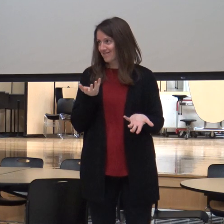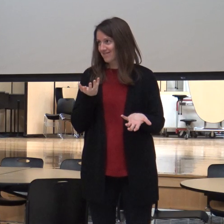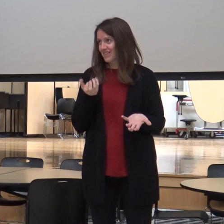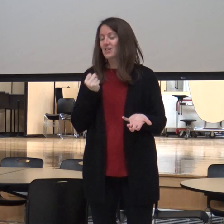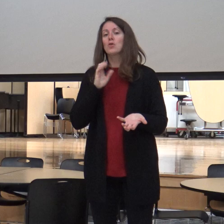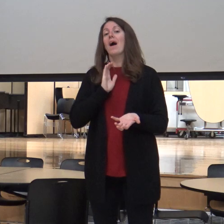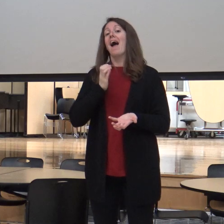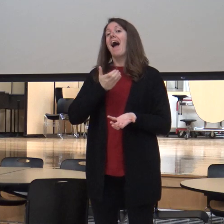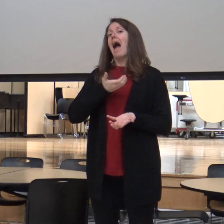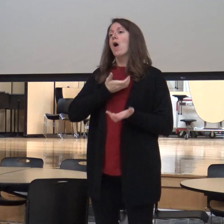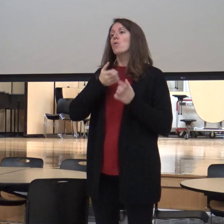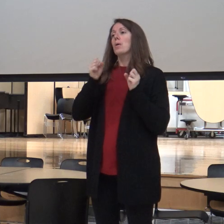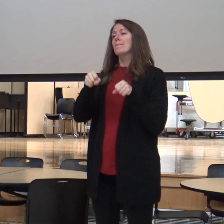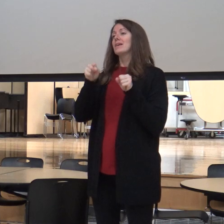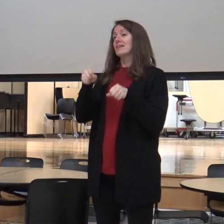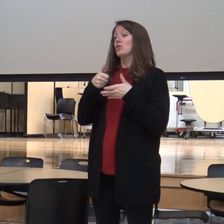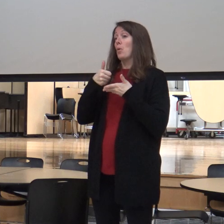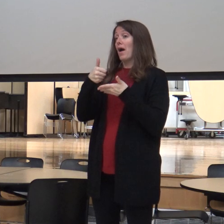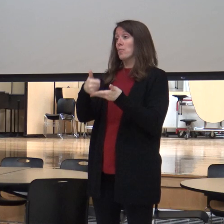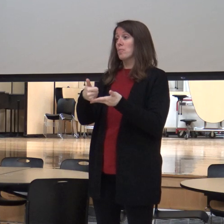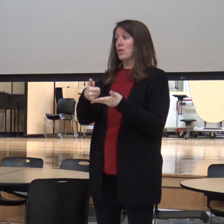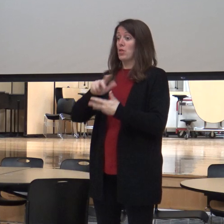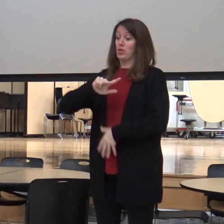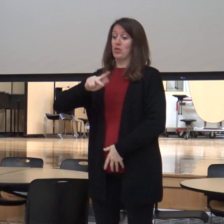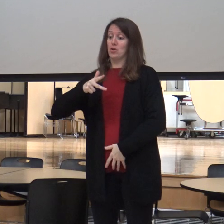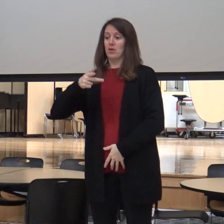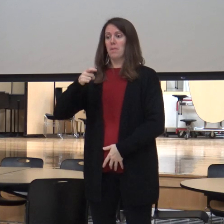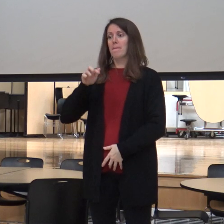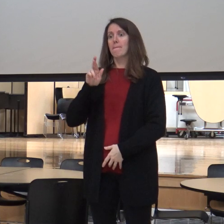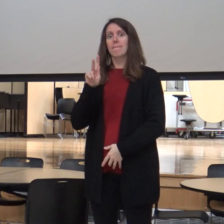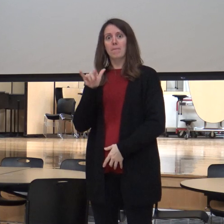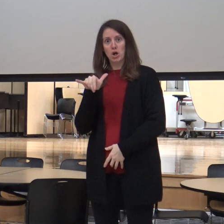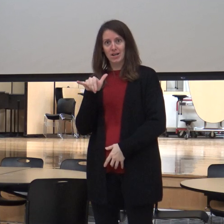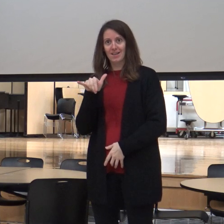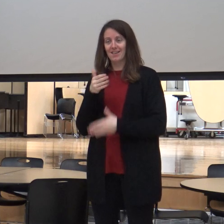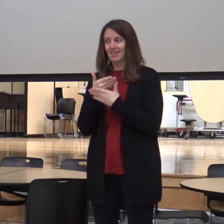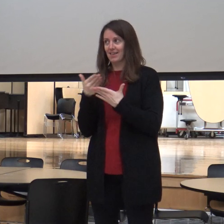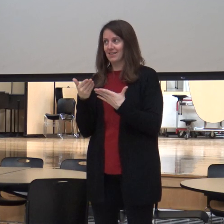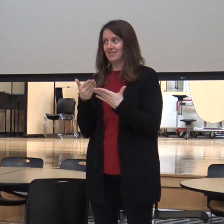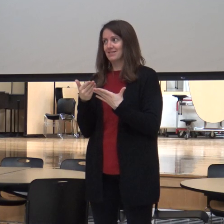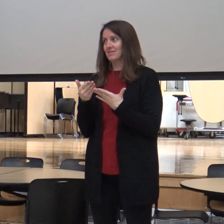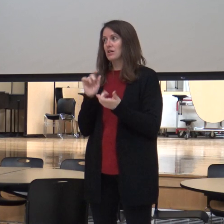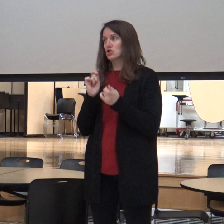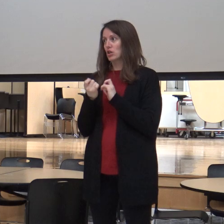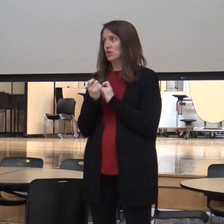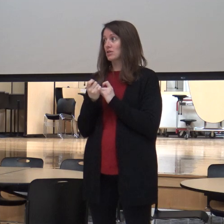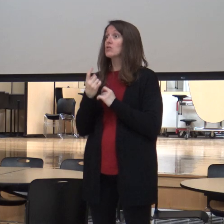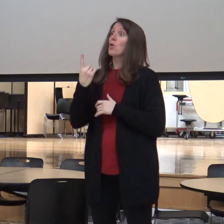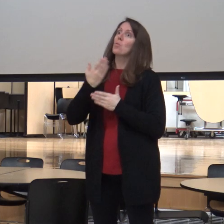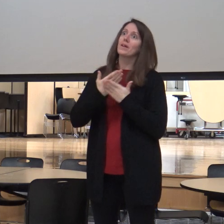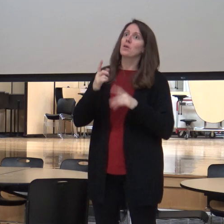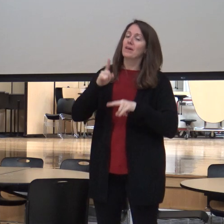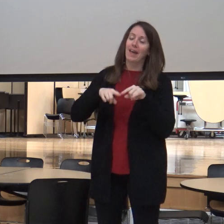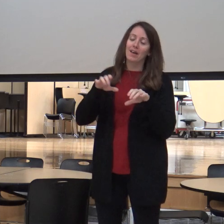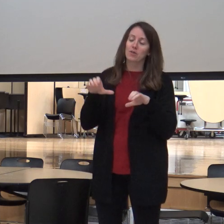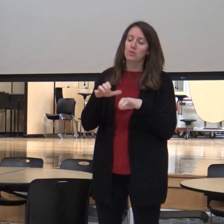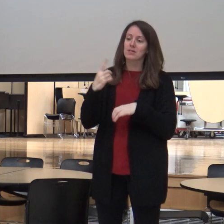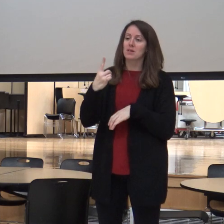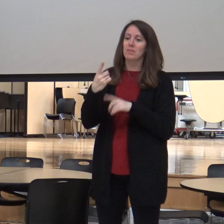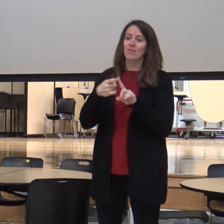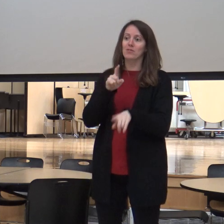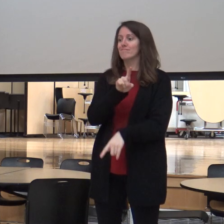to help third-party type stuff has improved. One thing we can't do is if somebody calls up and they're from Texas and say,